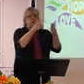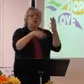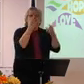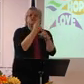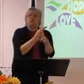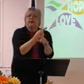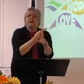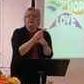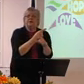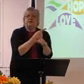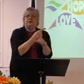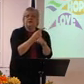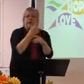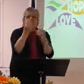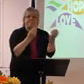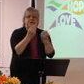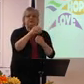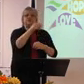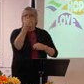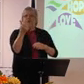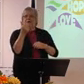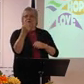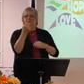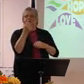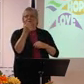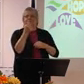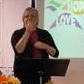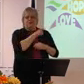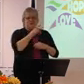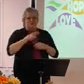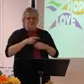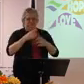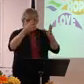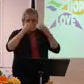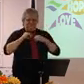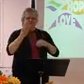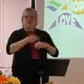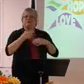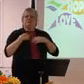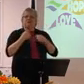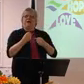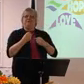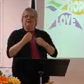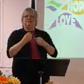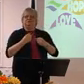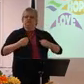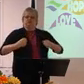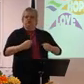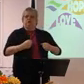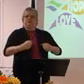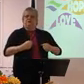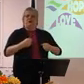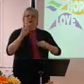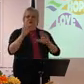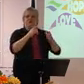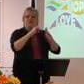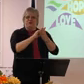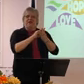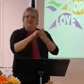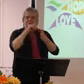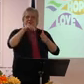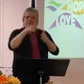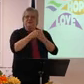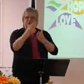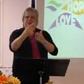right, and to minister to others. Lord, give us the confidence and the courage to do that today and this